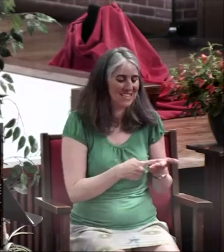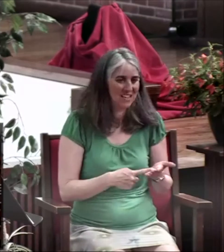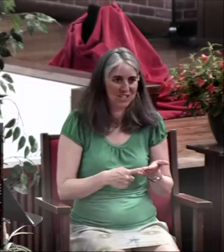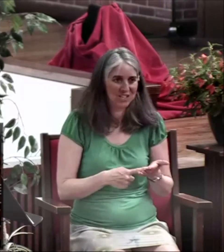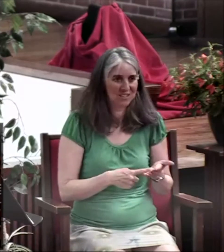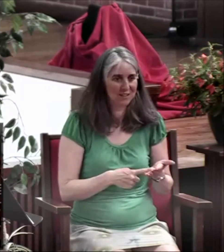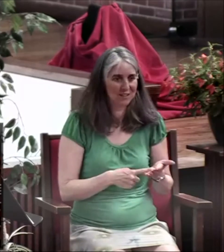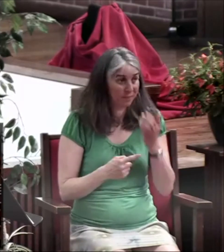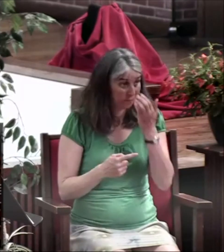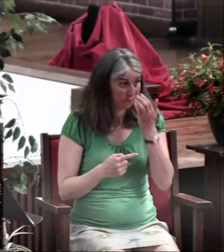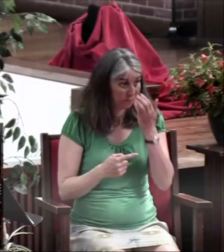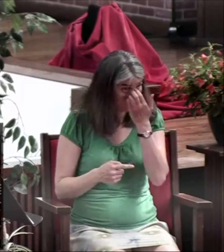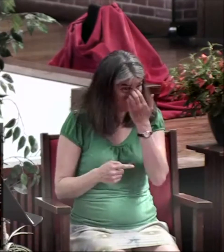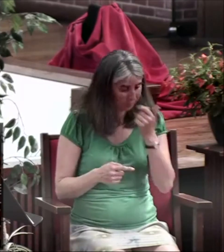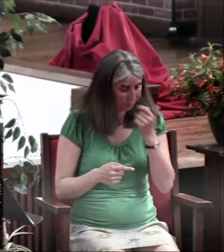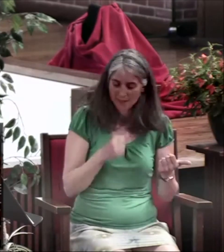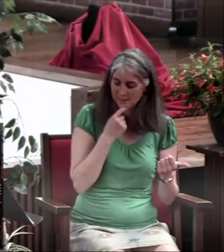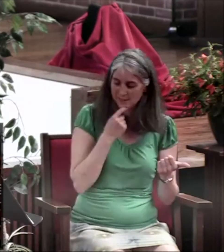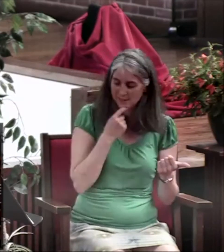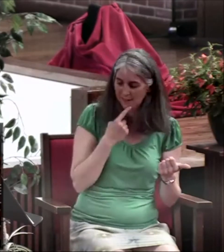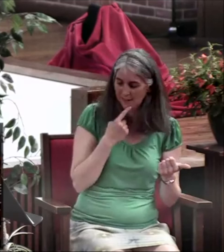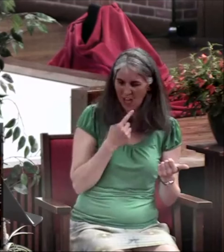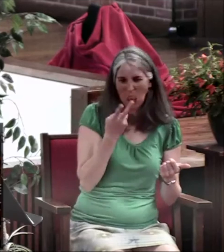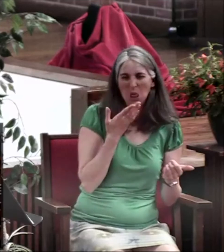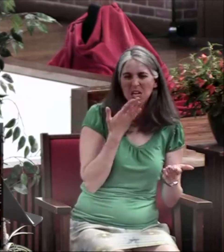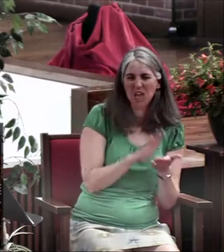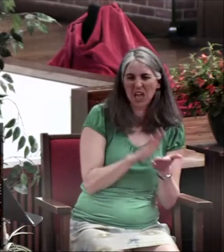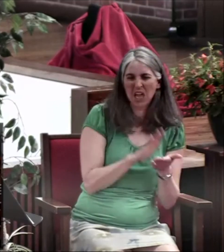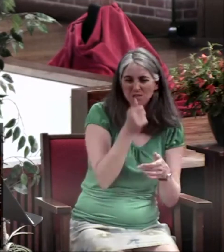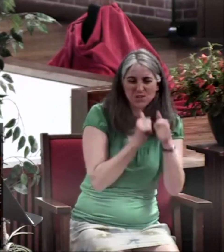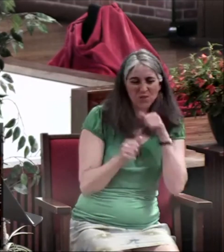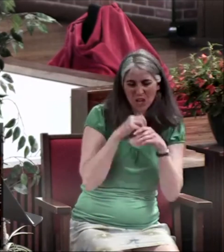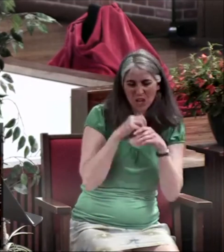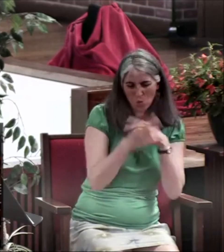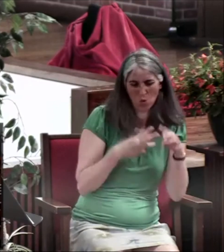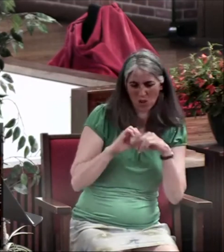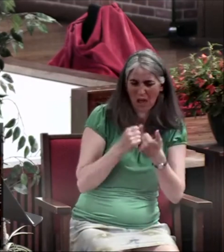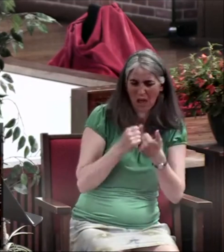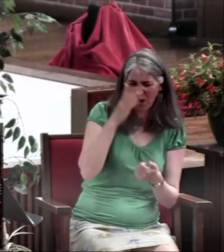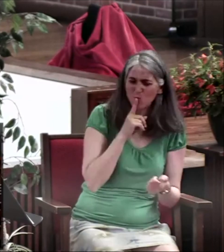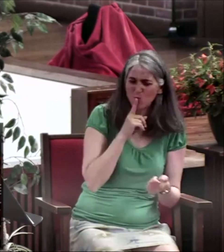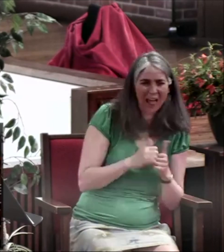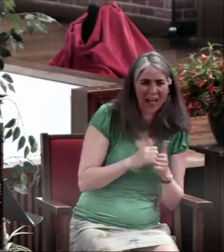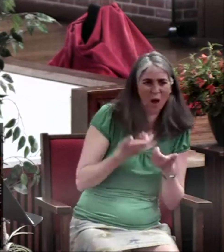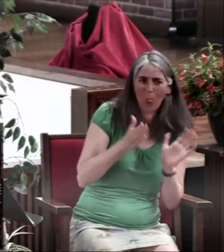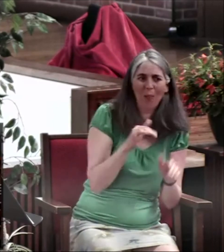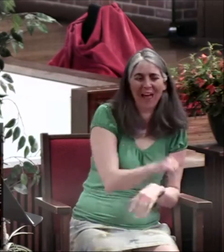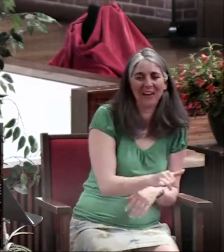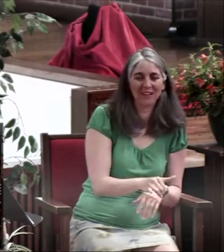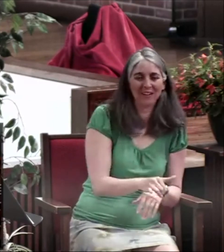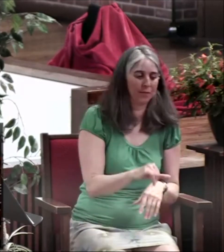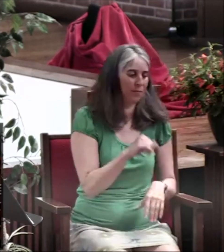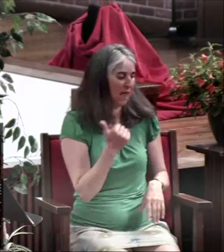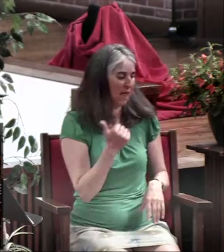pattern. The atheist will say, well, look at all the evil and suffering in the world. How could there be a God? How could God allow this? Then